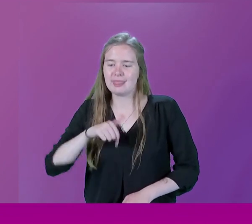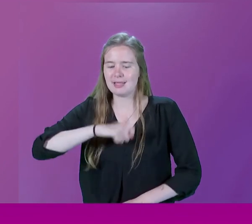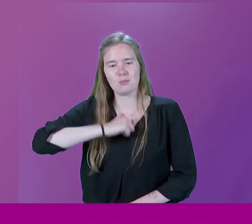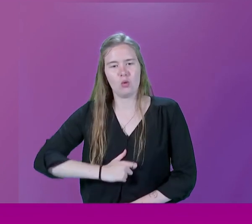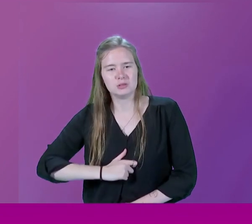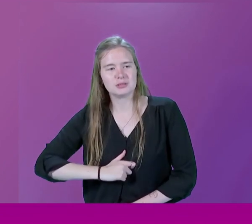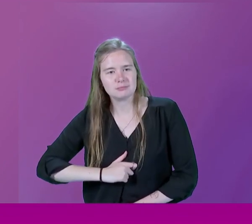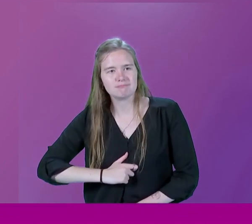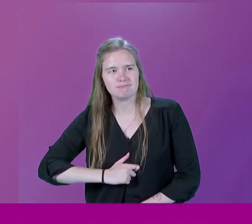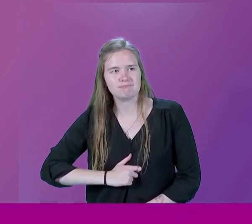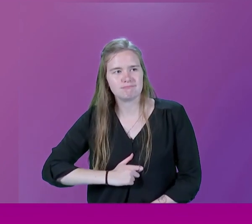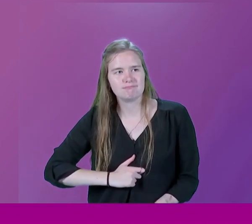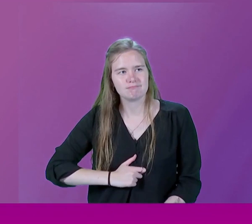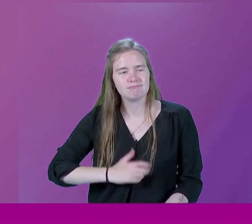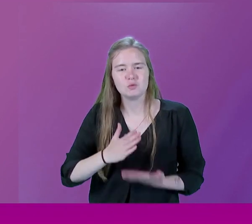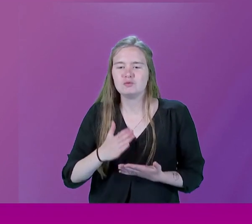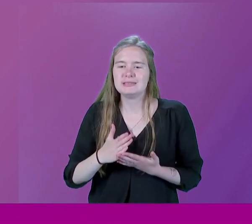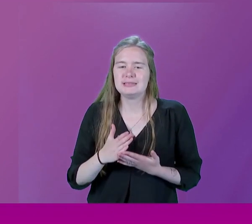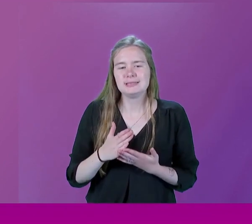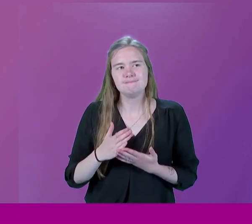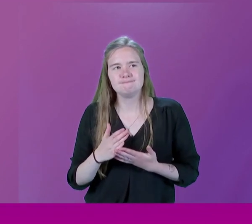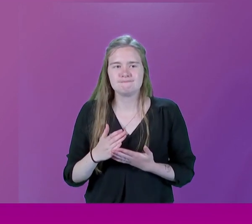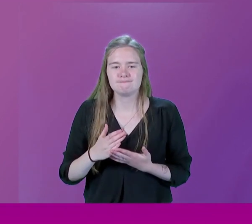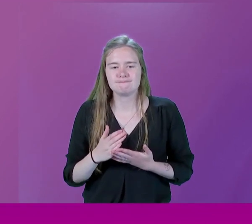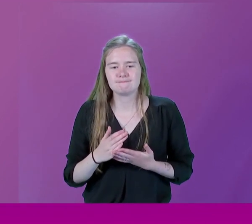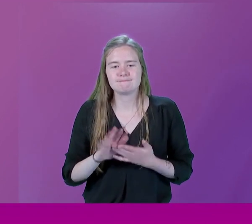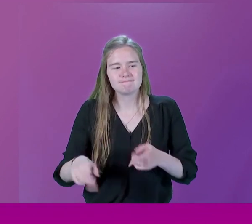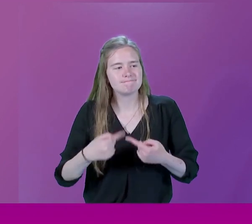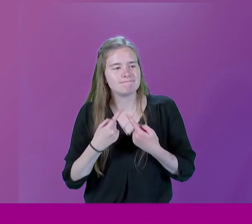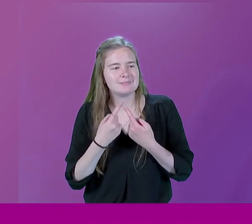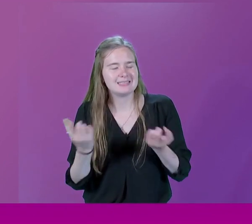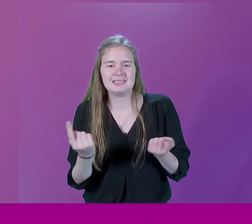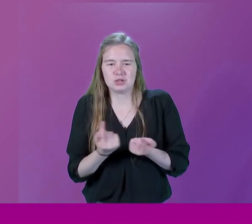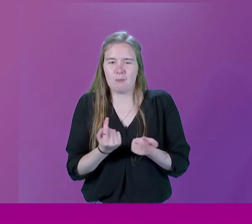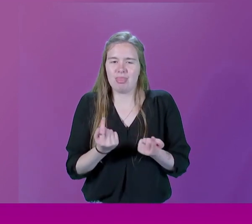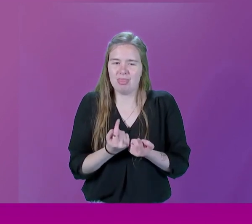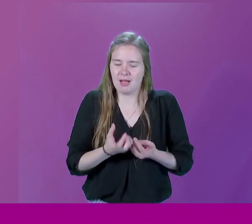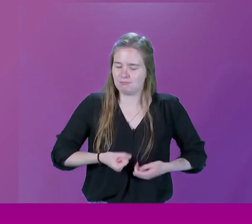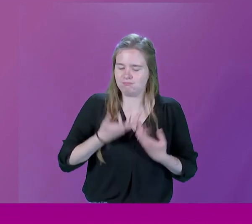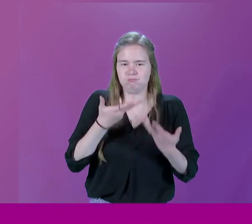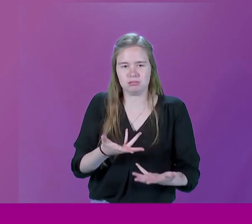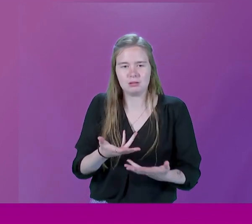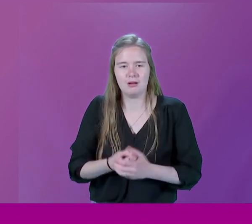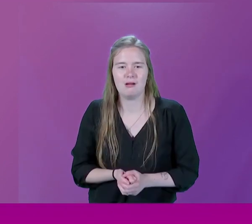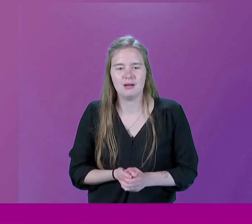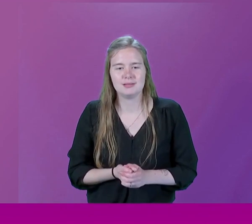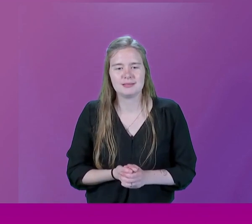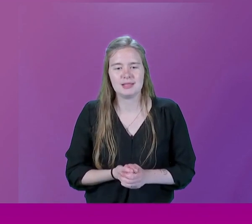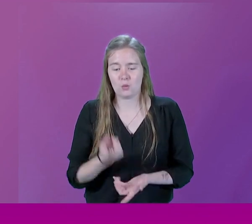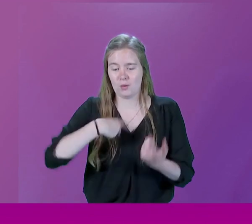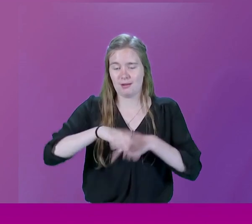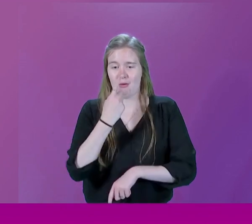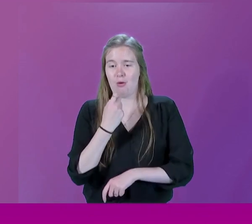this individual, you know, really say something? And we can all